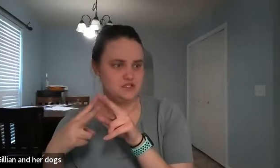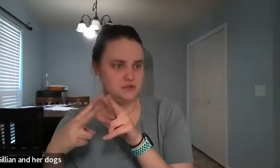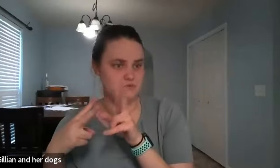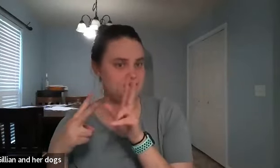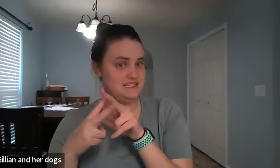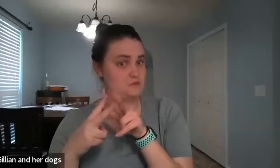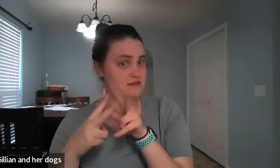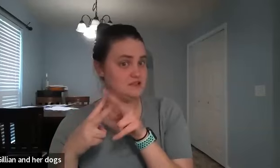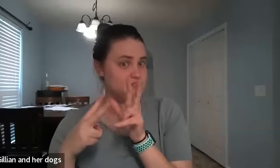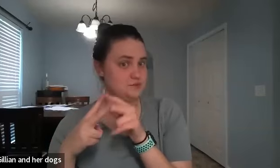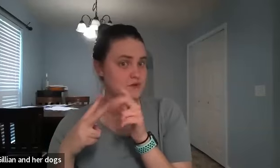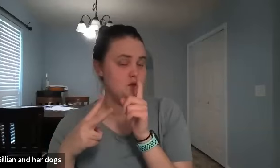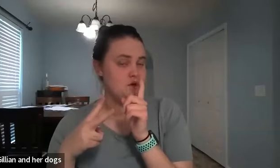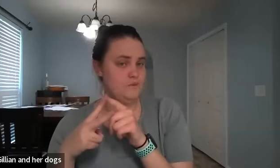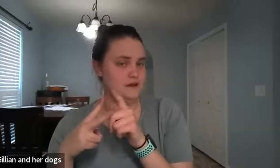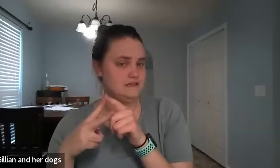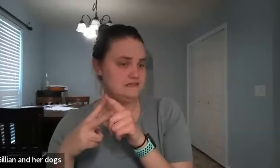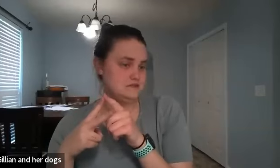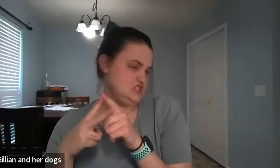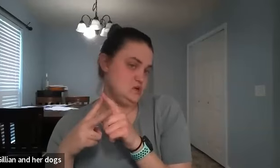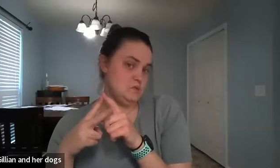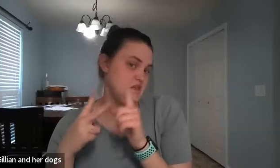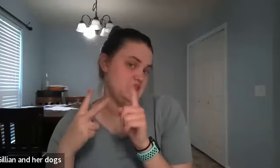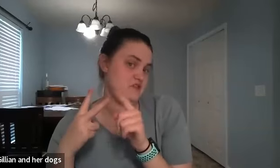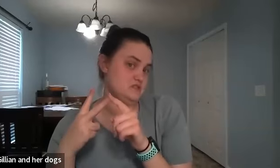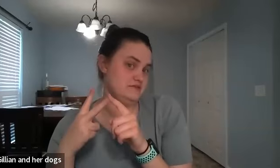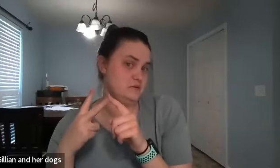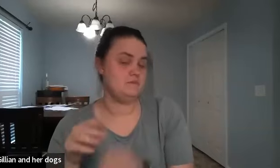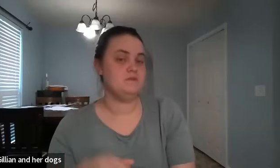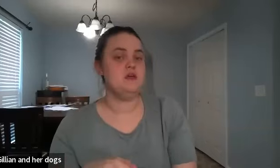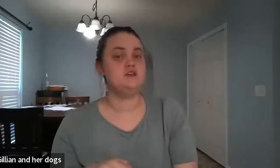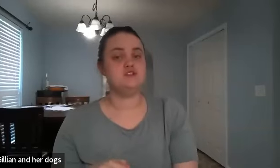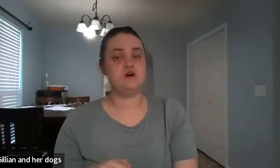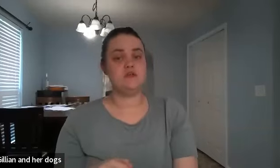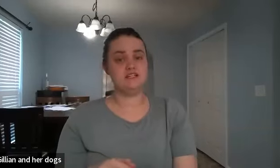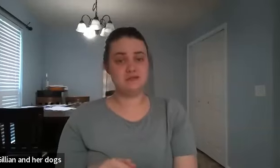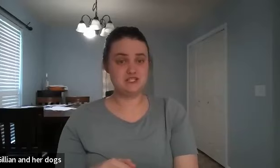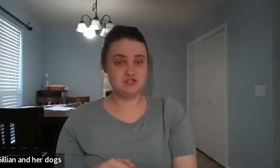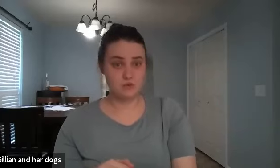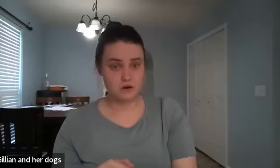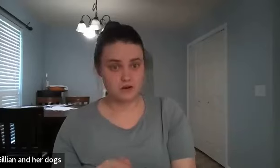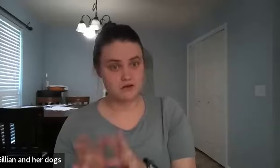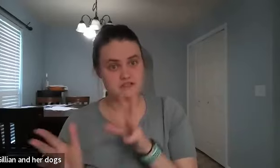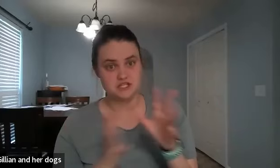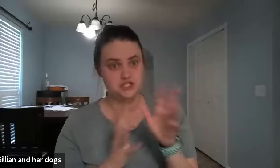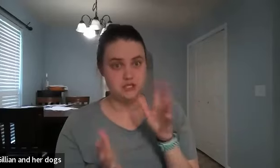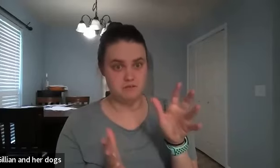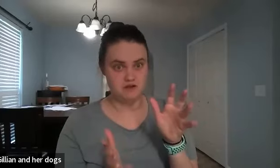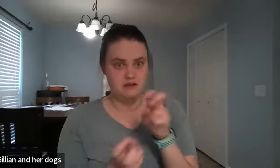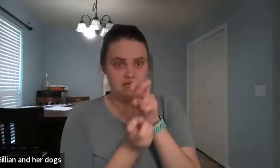two, because these are my last two. One is just normal and then the other one's a fun one. So the next one is squirrel / chipmunk. And